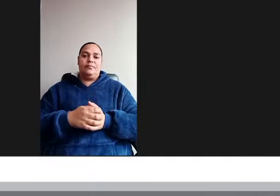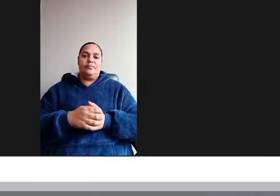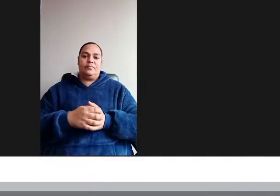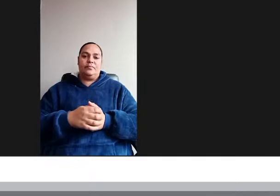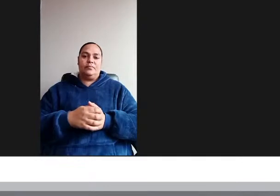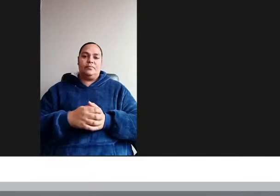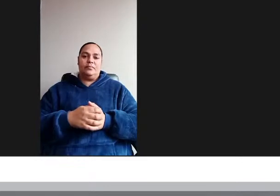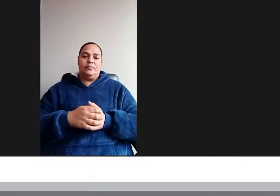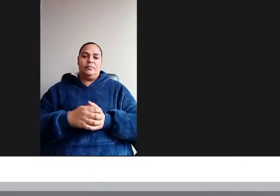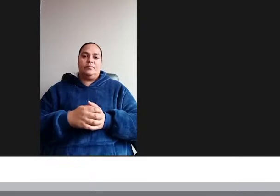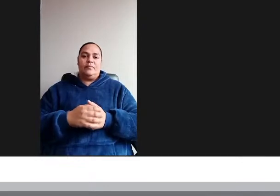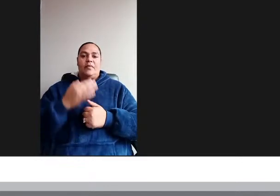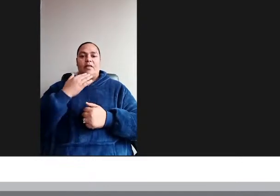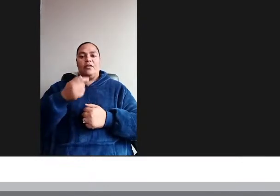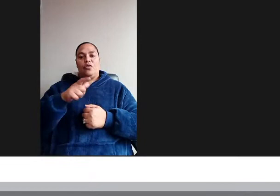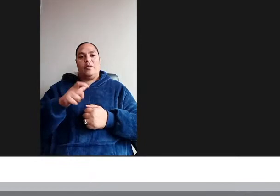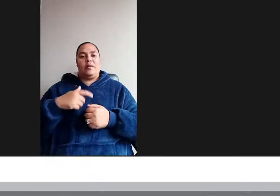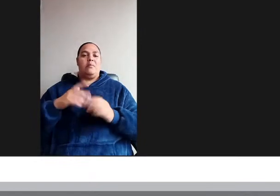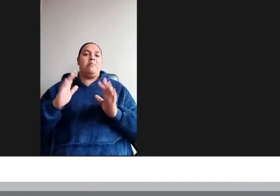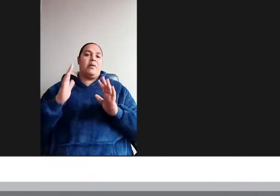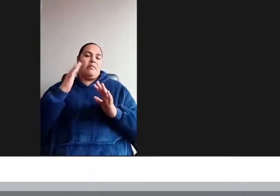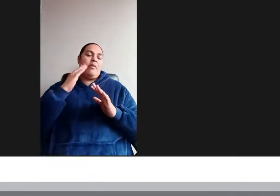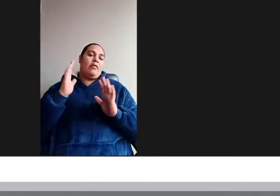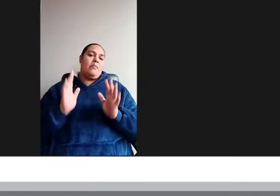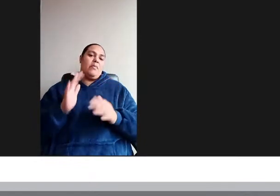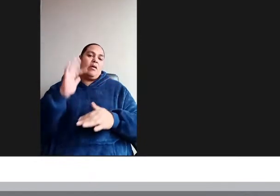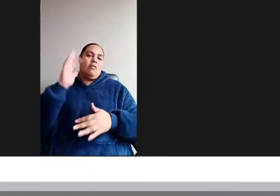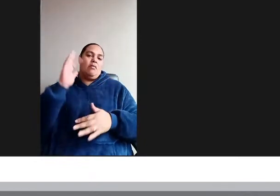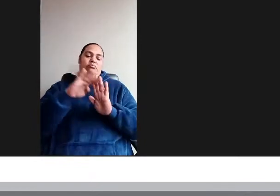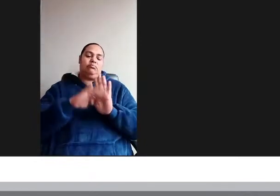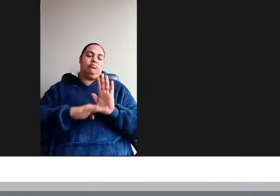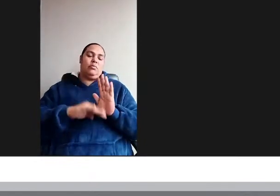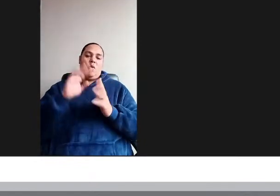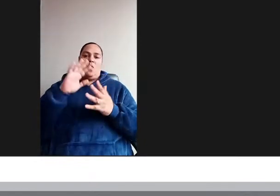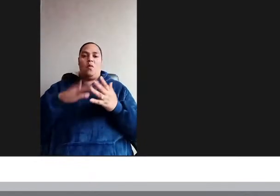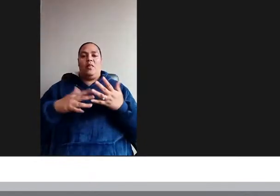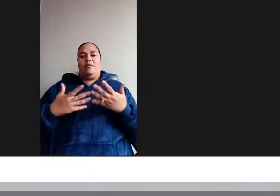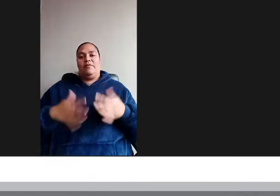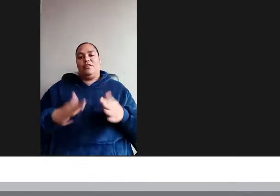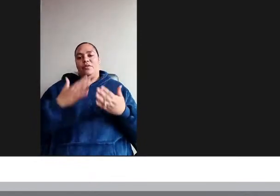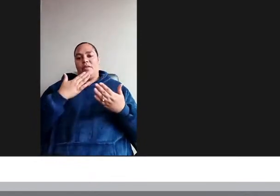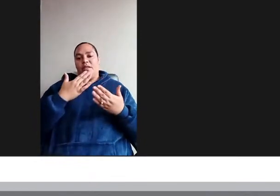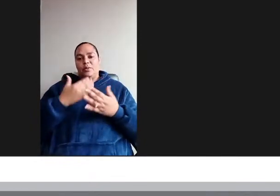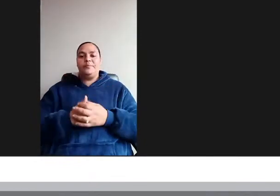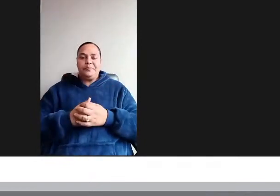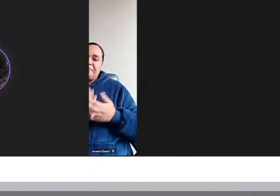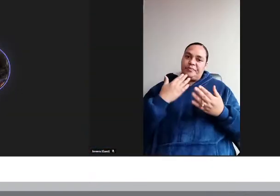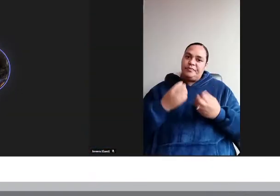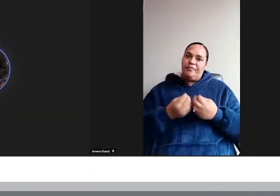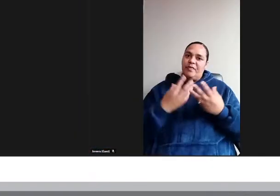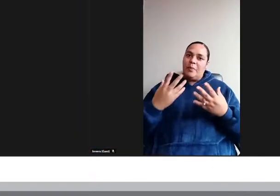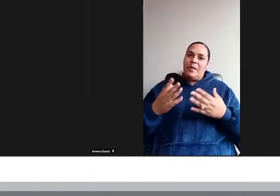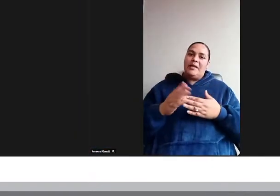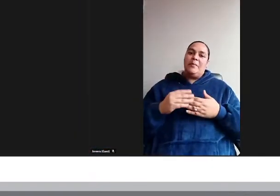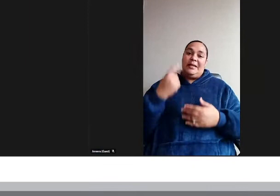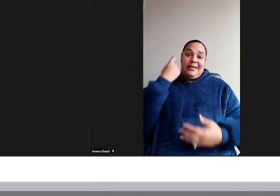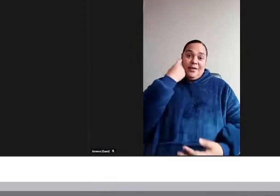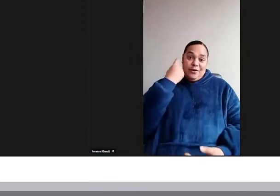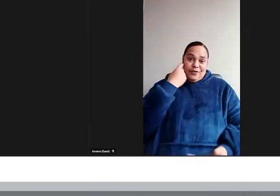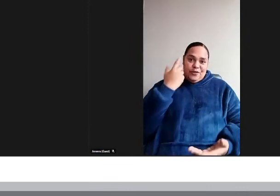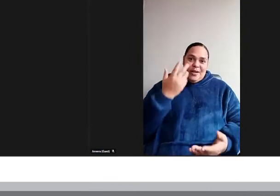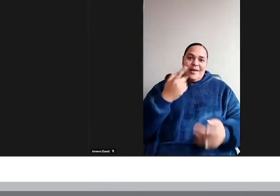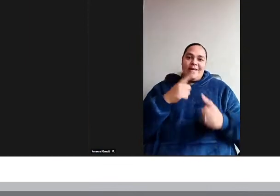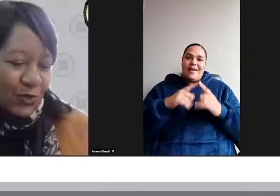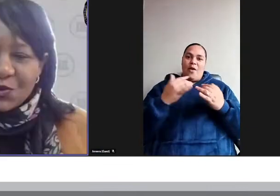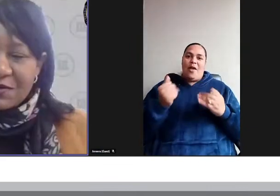Thank you, Chairperson. I think we have completed the administration. Thank you. Thank you very much, Mr. Secretary. We have a full